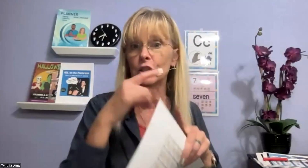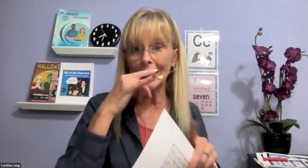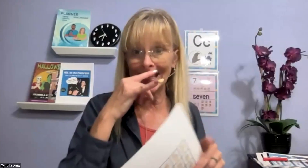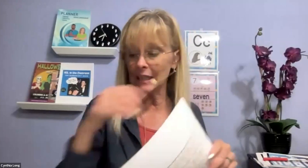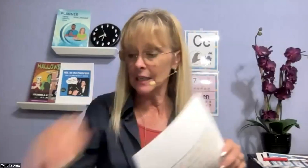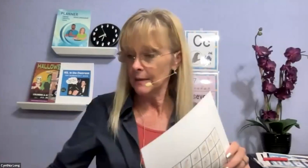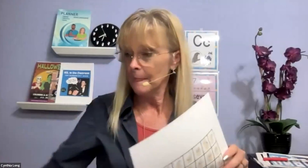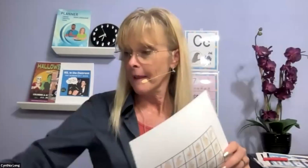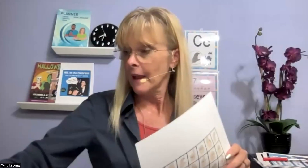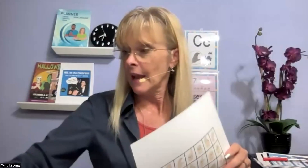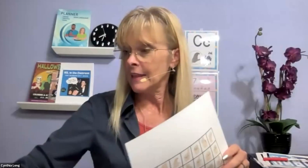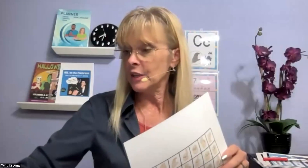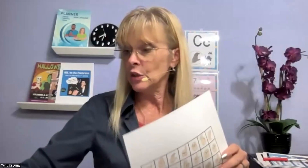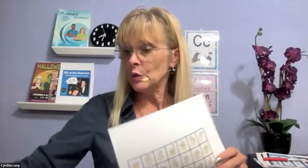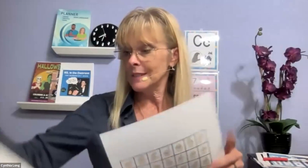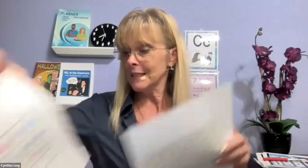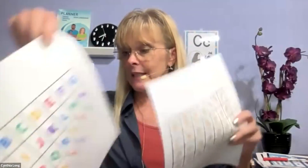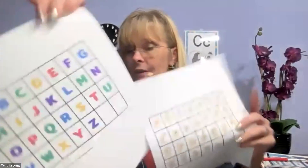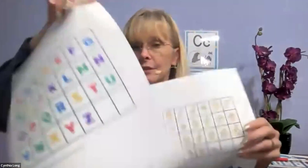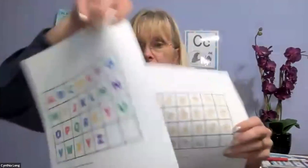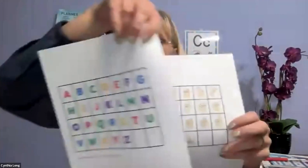the kid, and then use the letters.